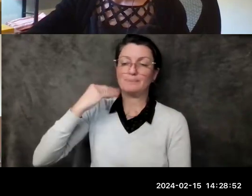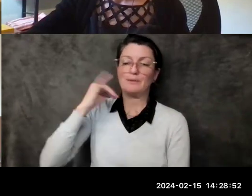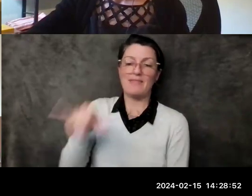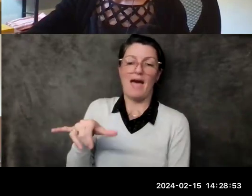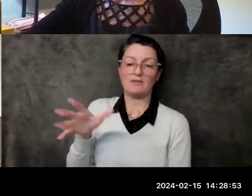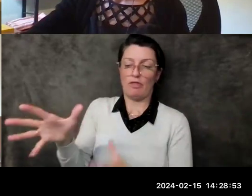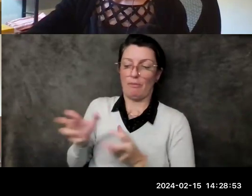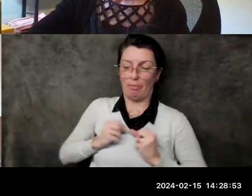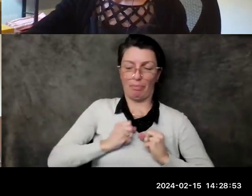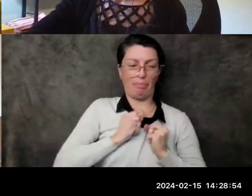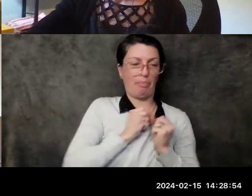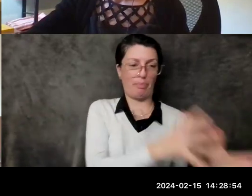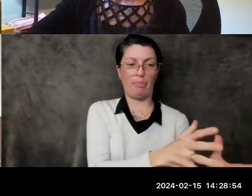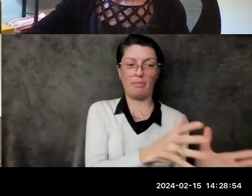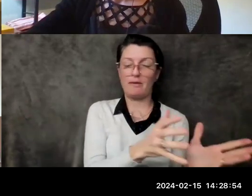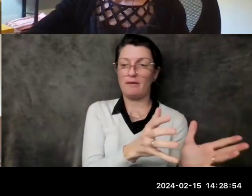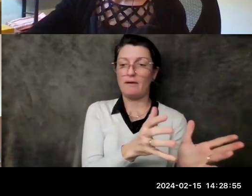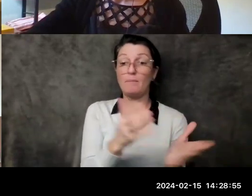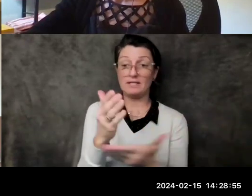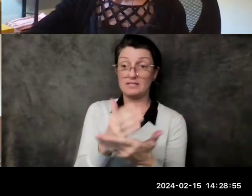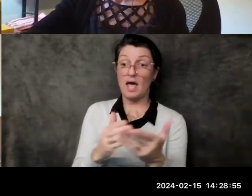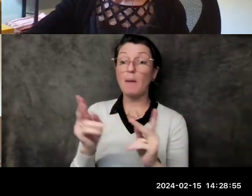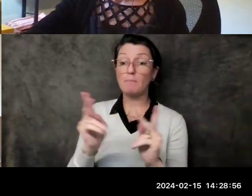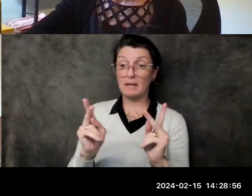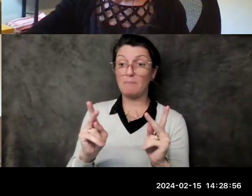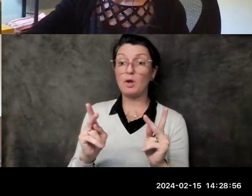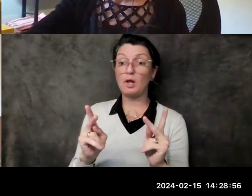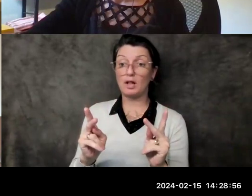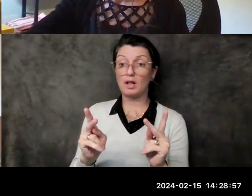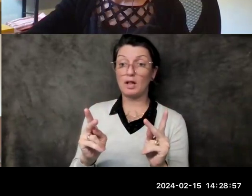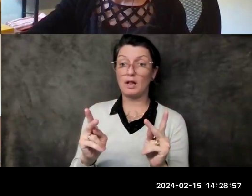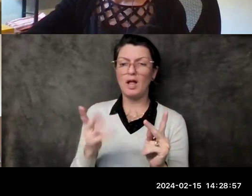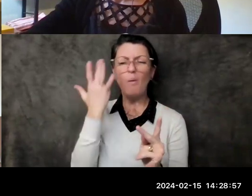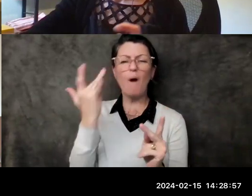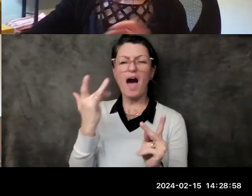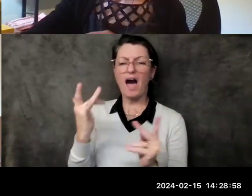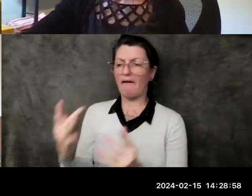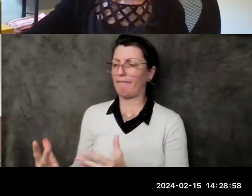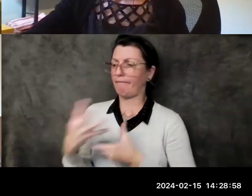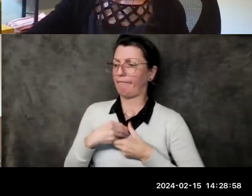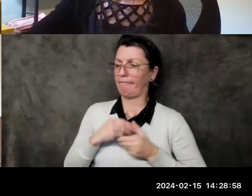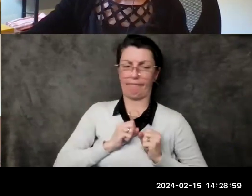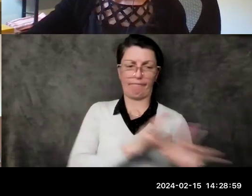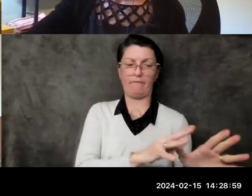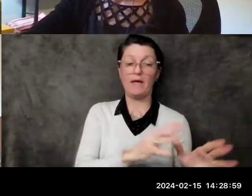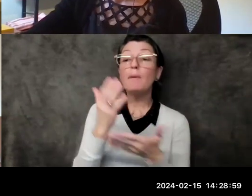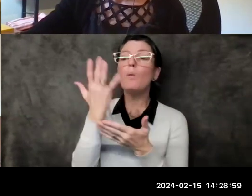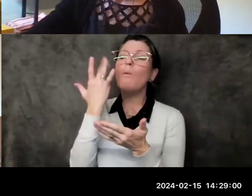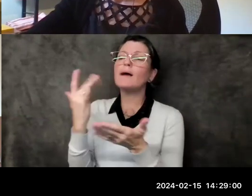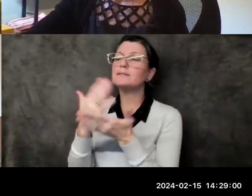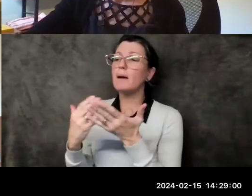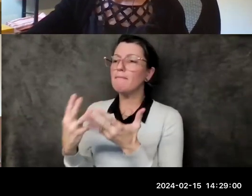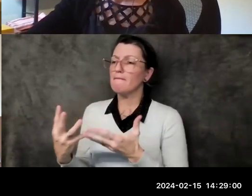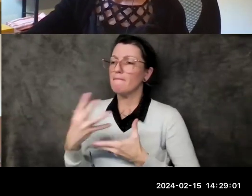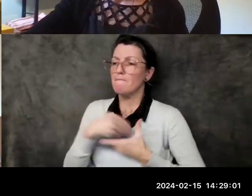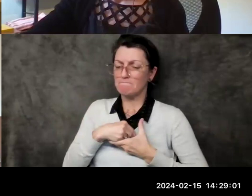cause somebody to flip it out and do harm, and what causes somebody to flip it inward and do